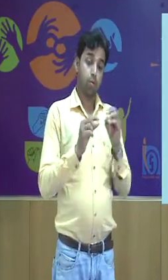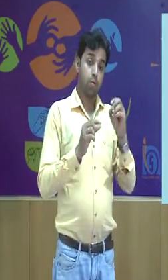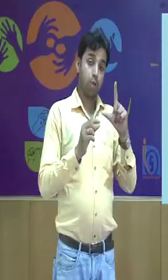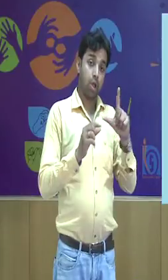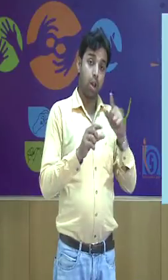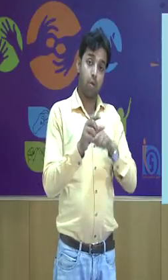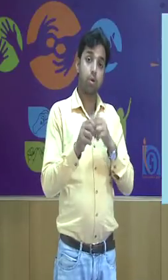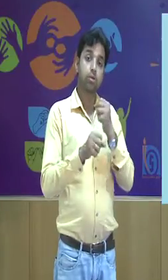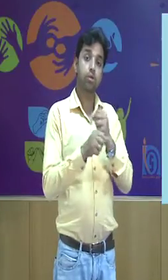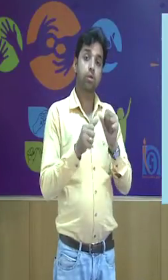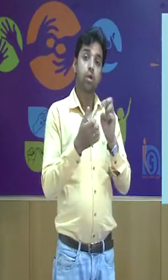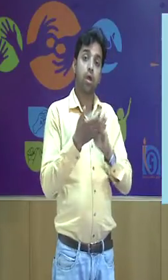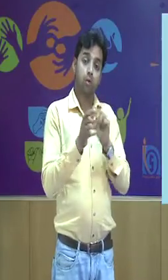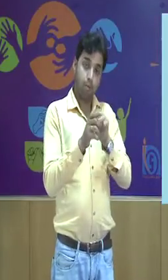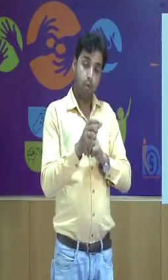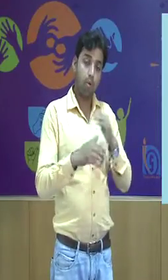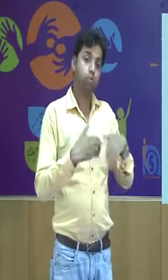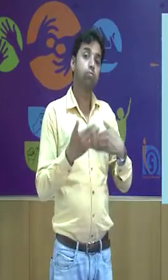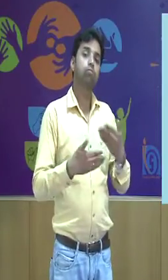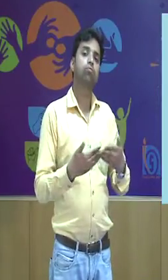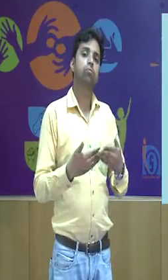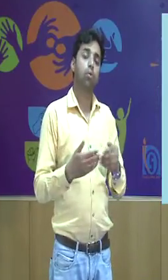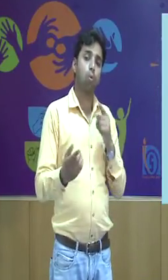polygamy was also not prohibited.